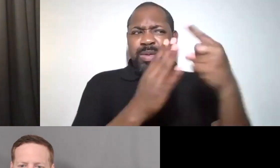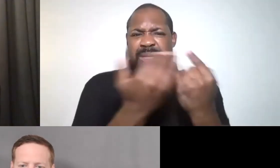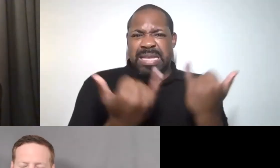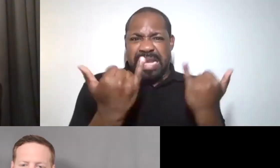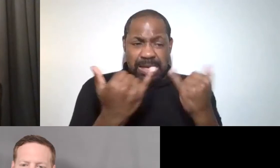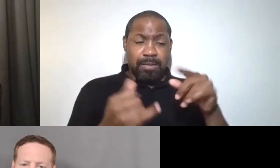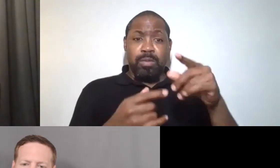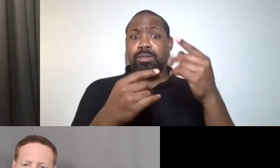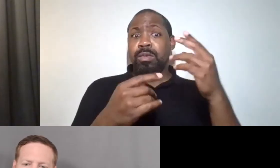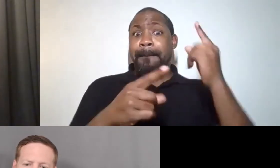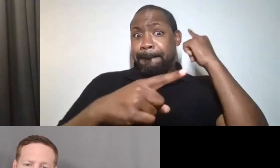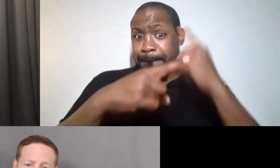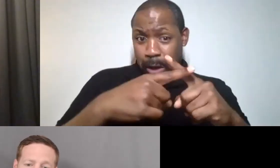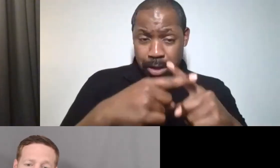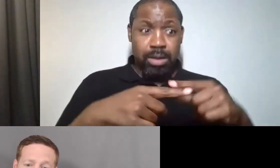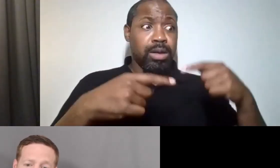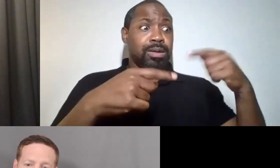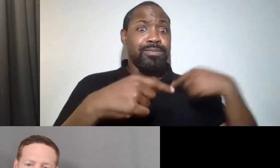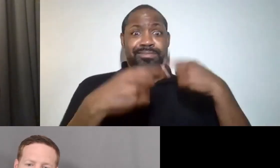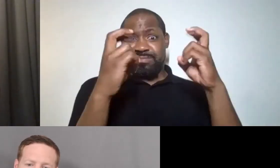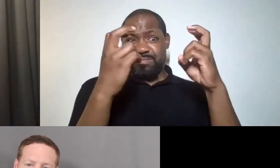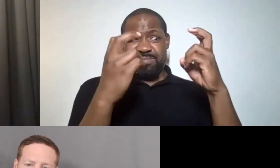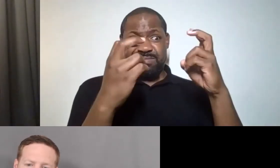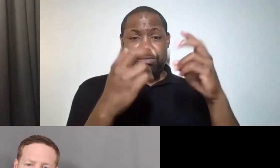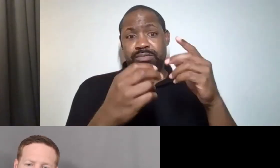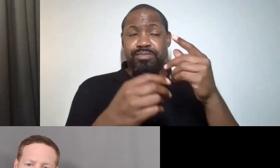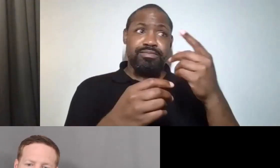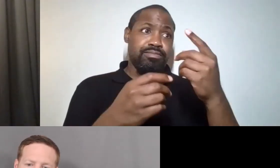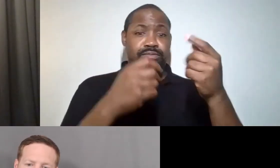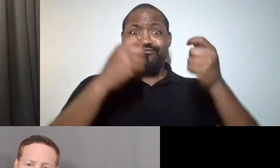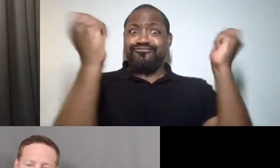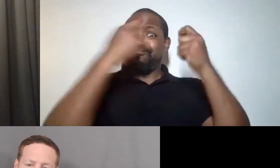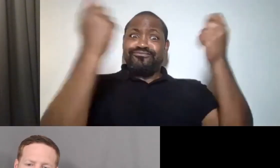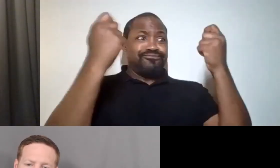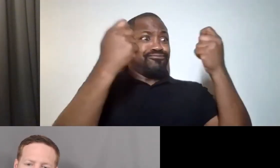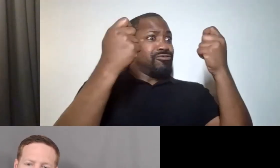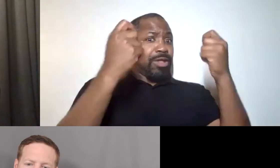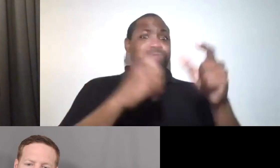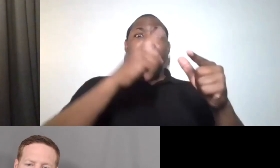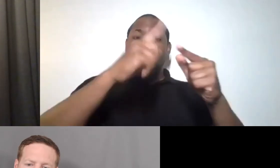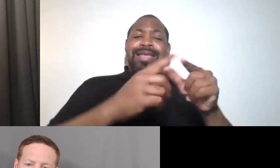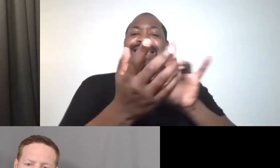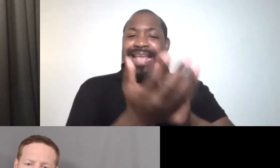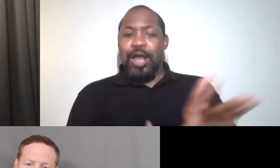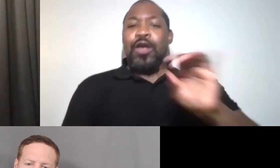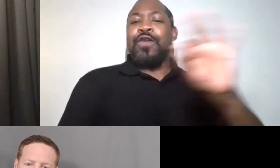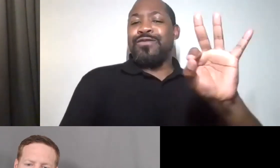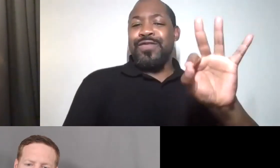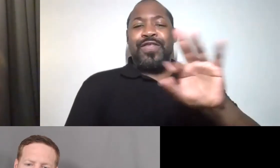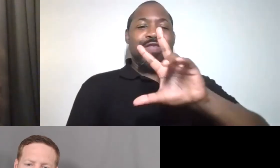is for that coffee hour. And as we're going to be kicking off our 30th anniversary,